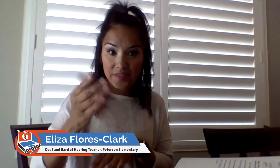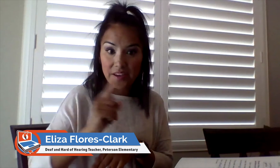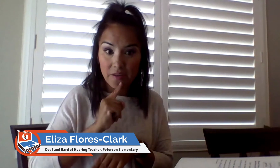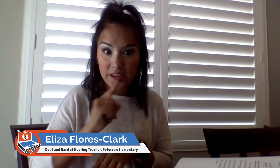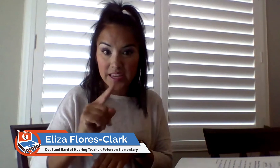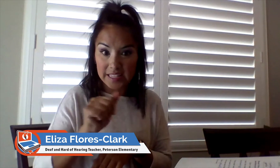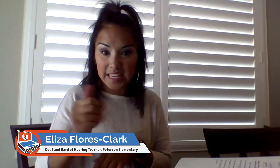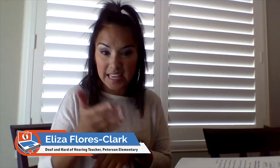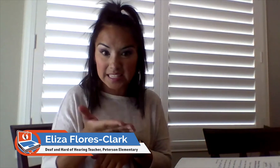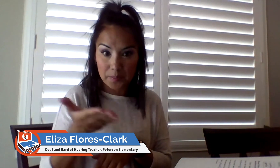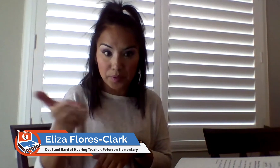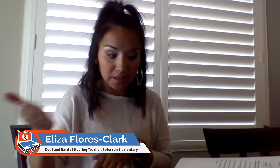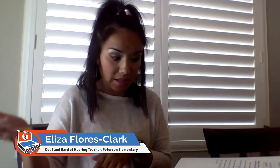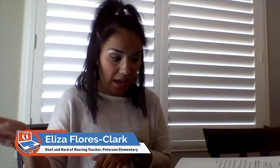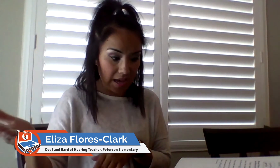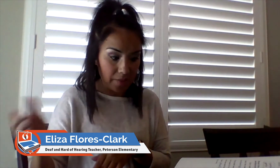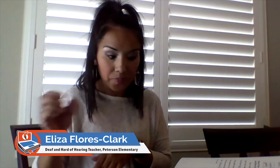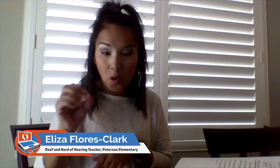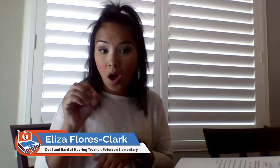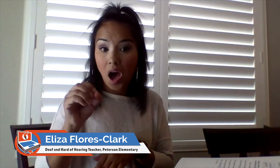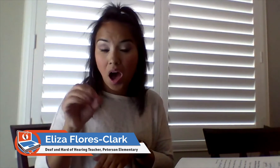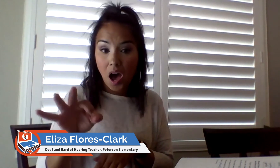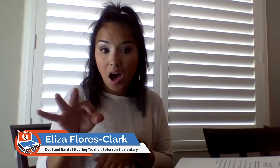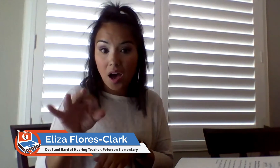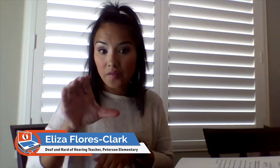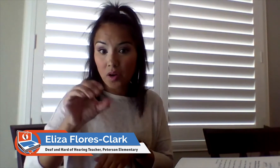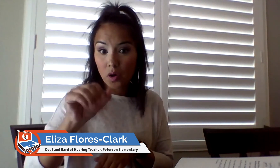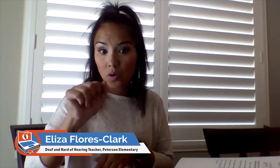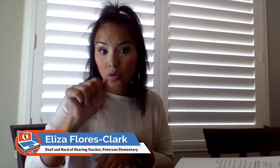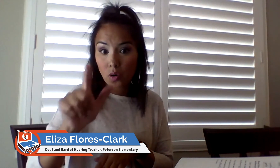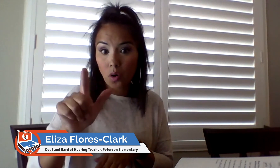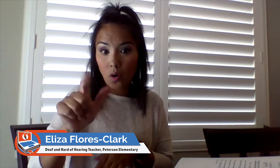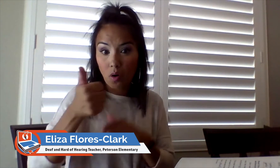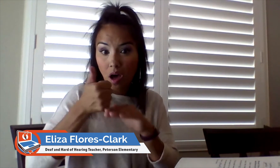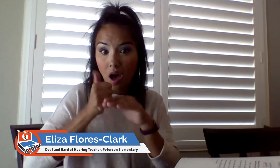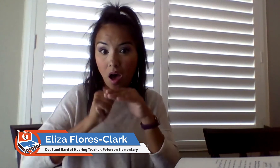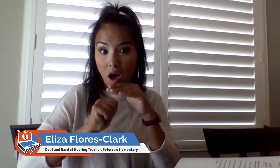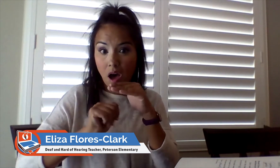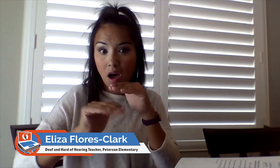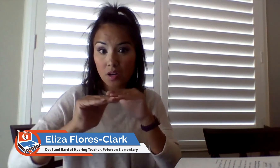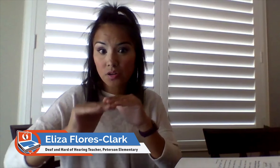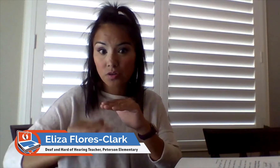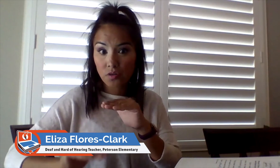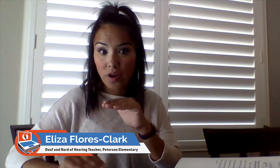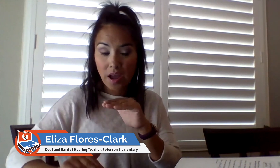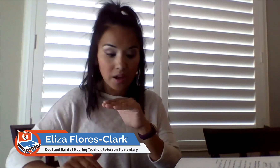there is a supply of coal underground.